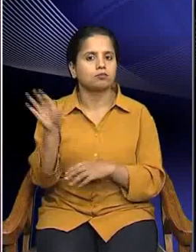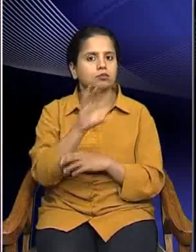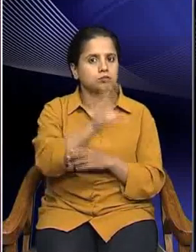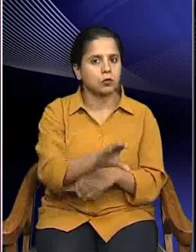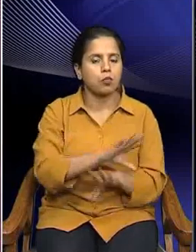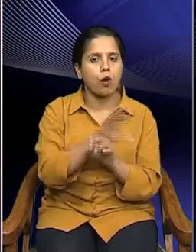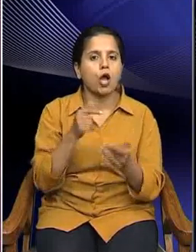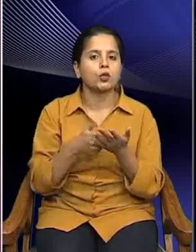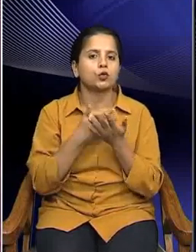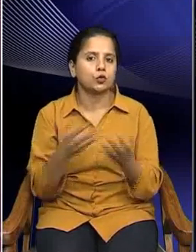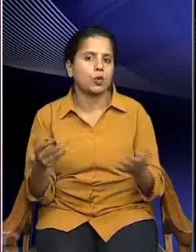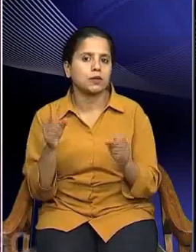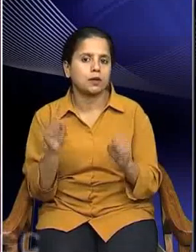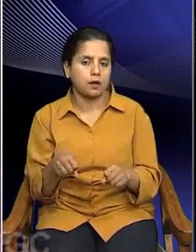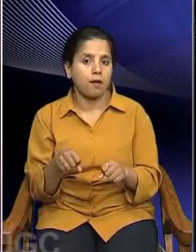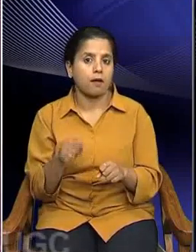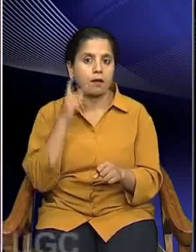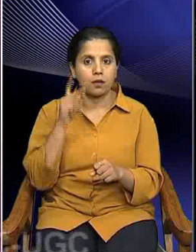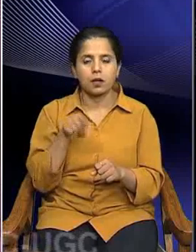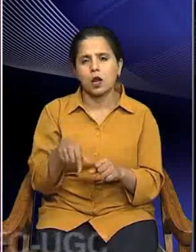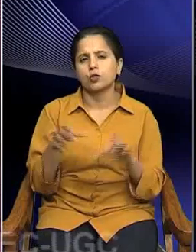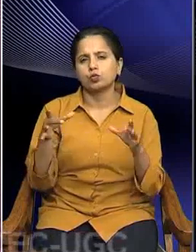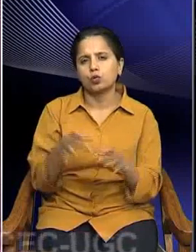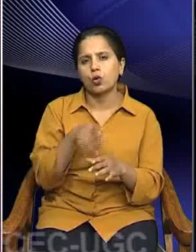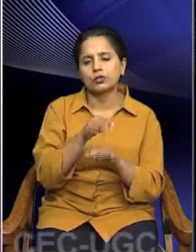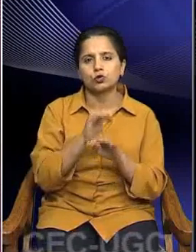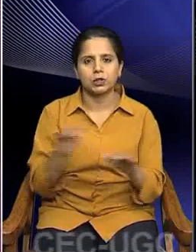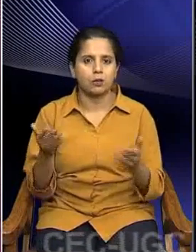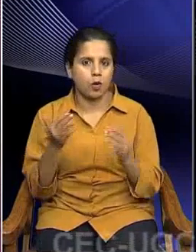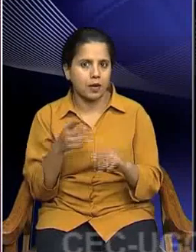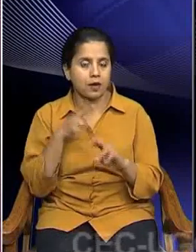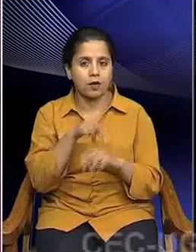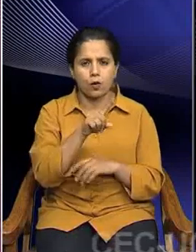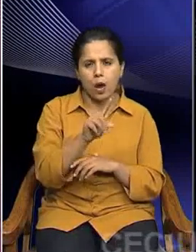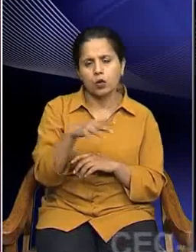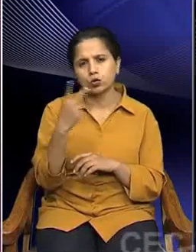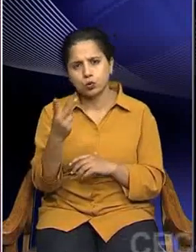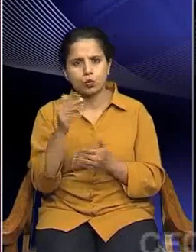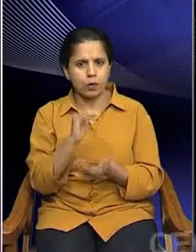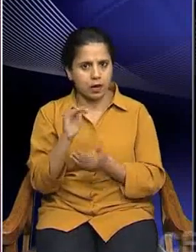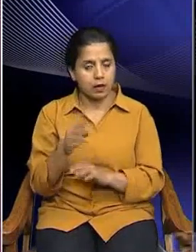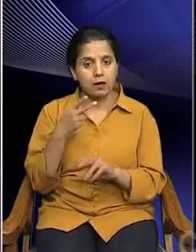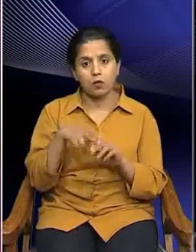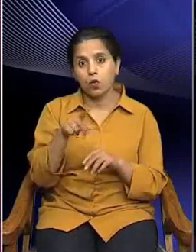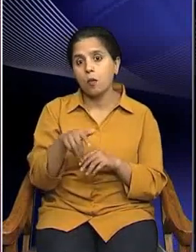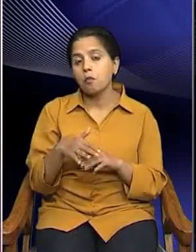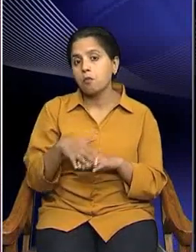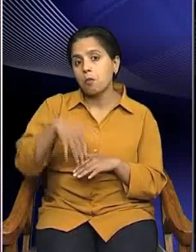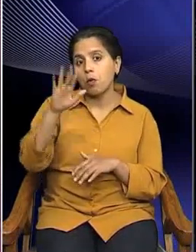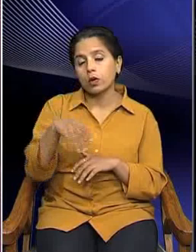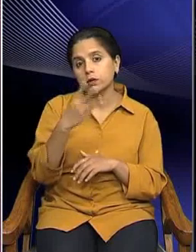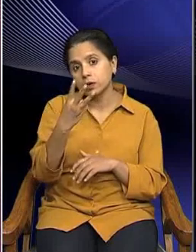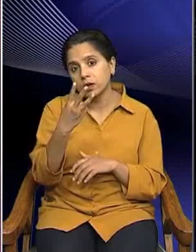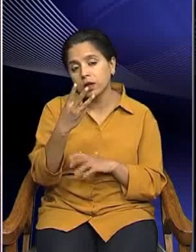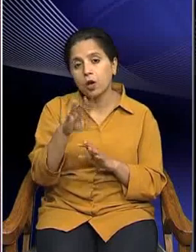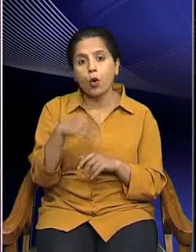more resources in the smaller number of children, like if there are one or two kids. On the other hand, if you have more than one